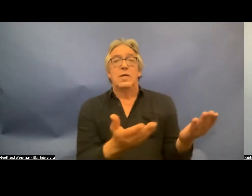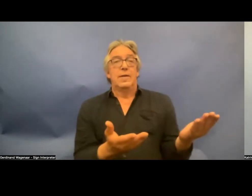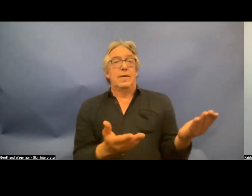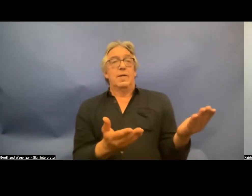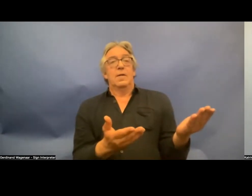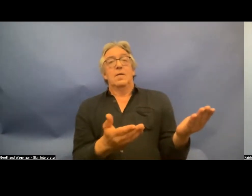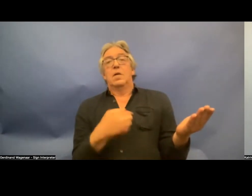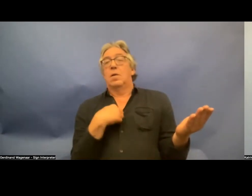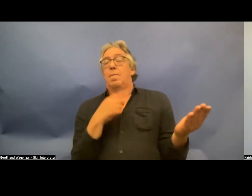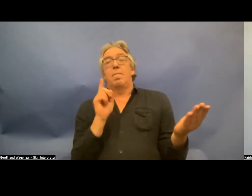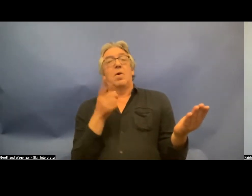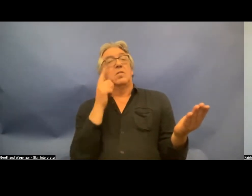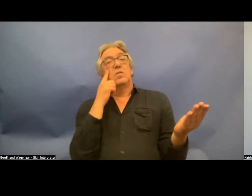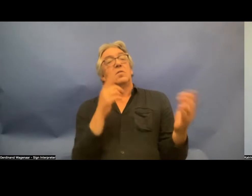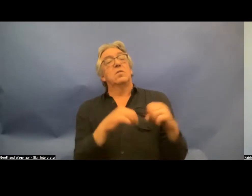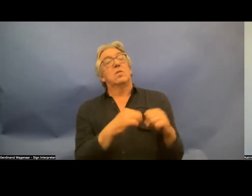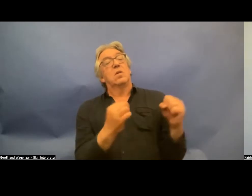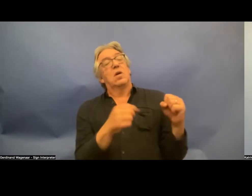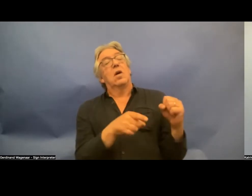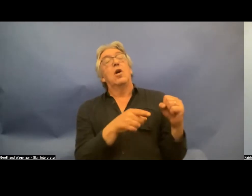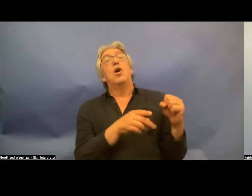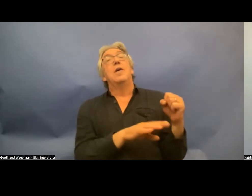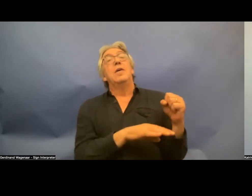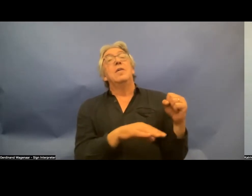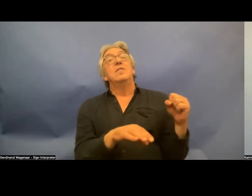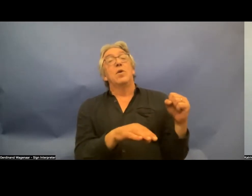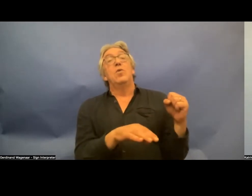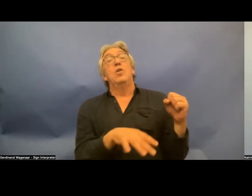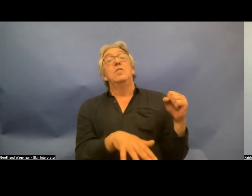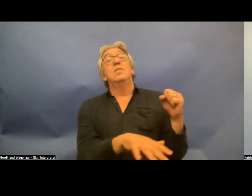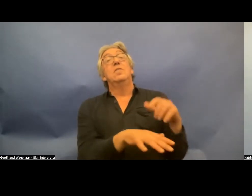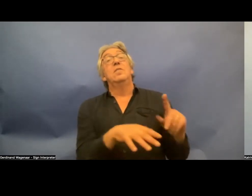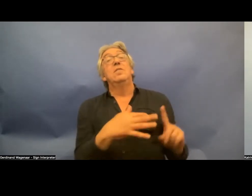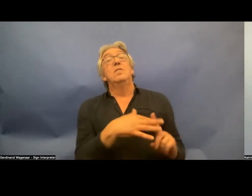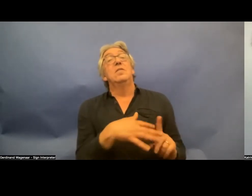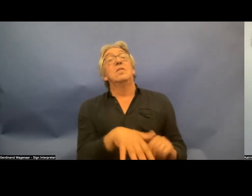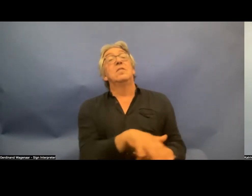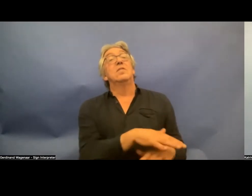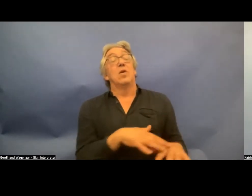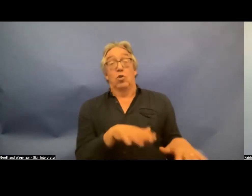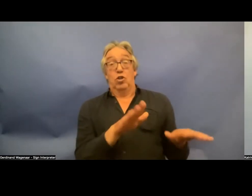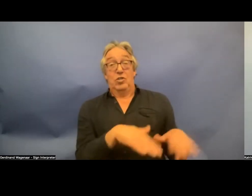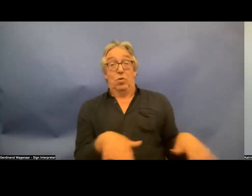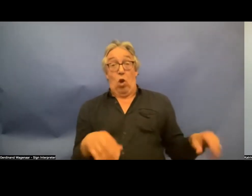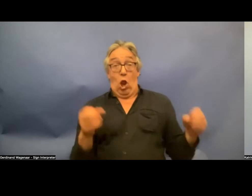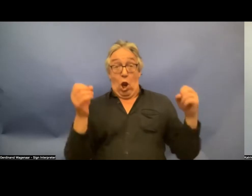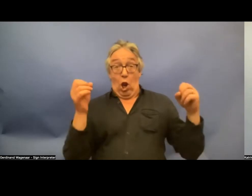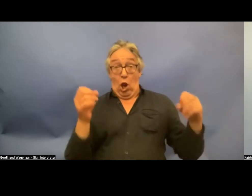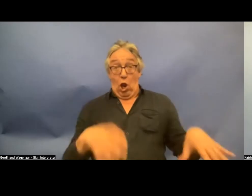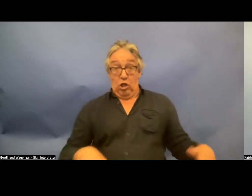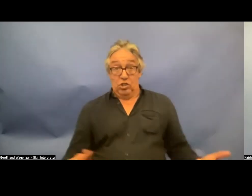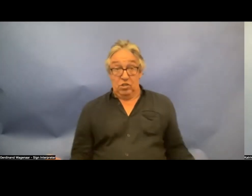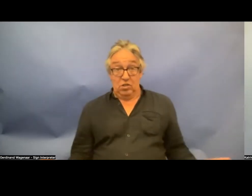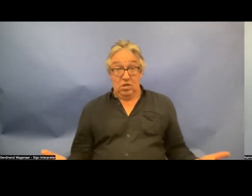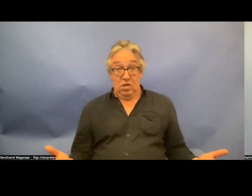come into surroundings or in an environment where they are completely lost.